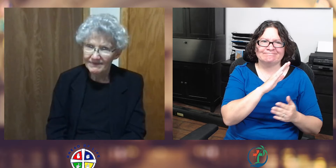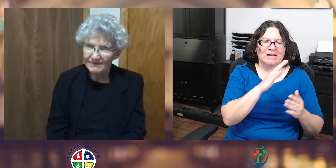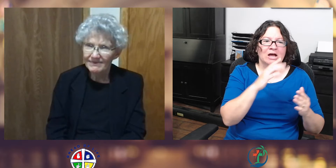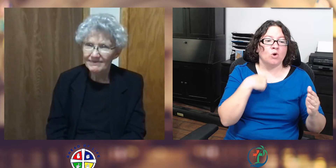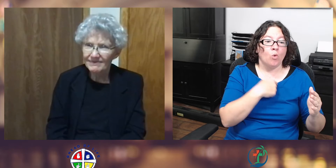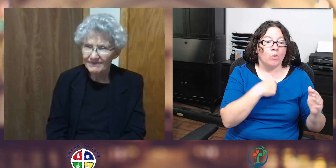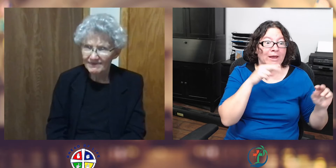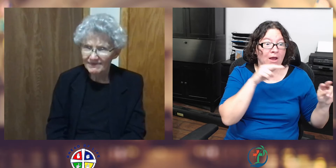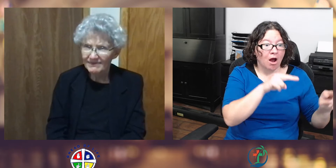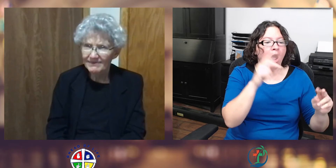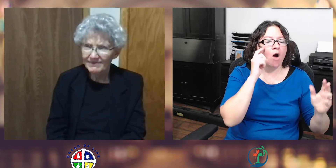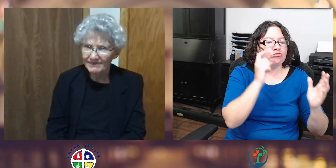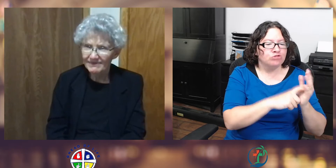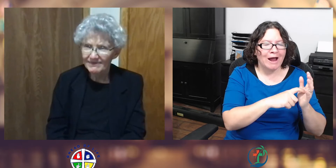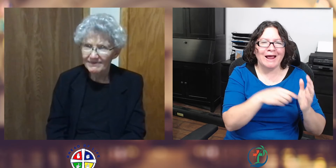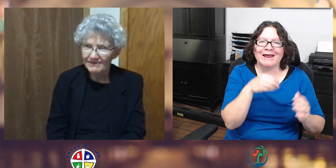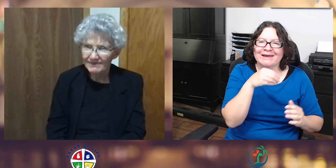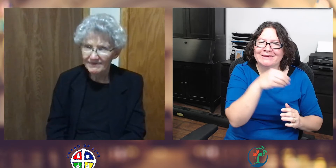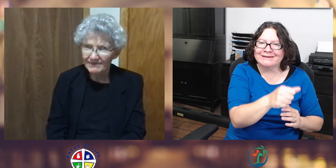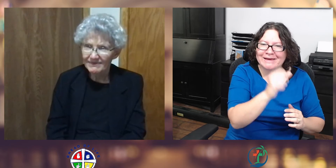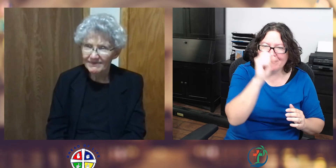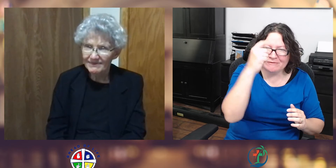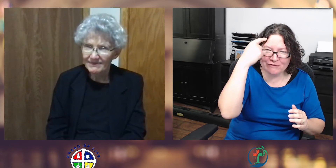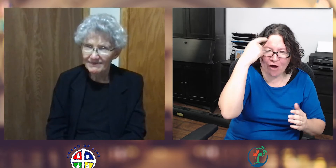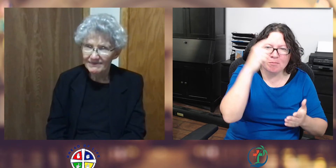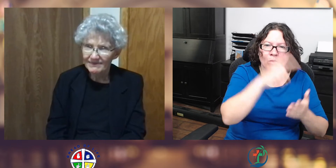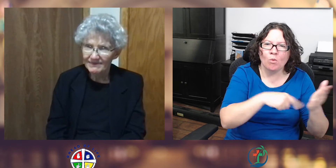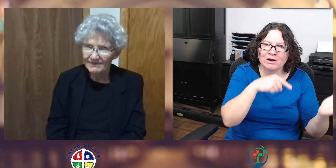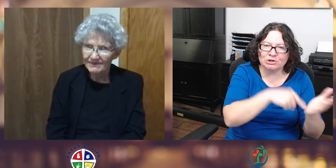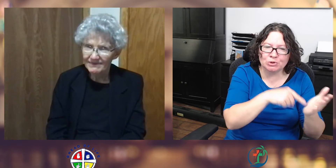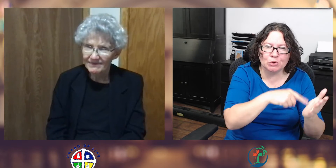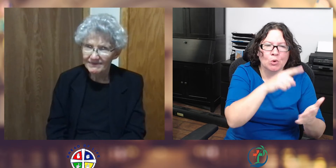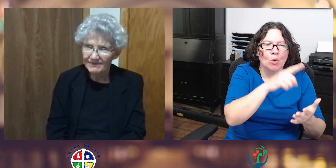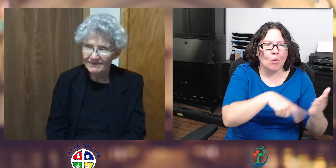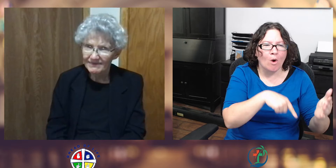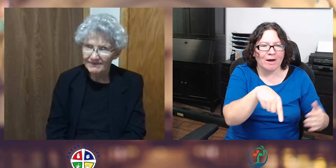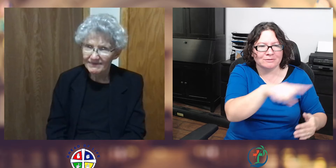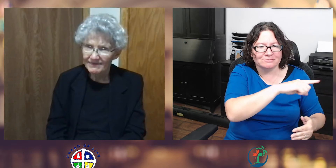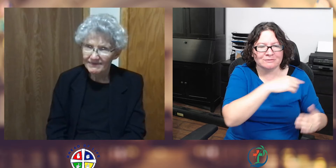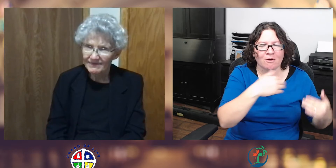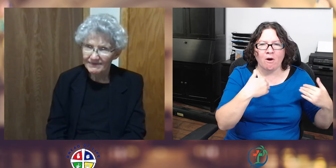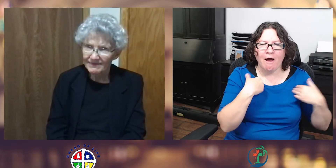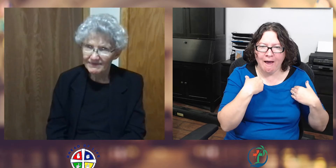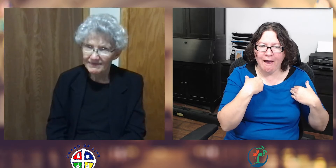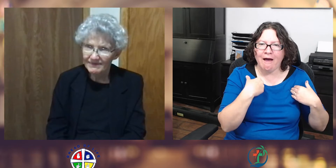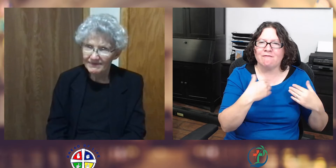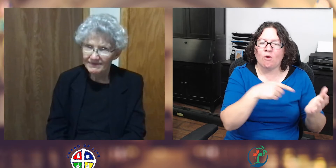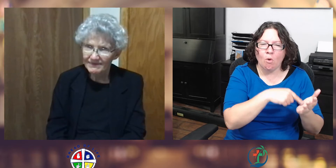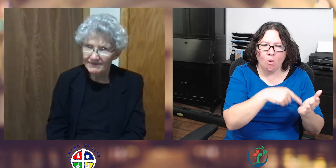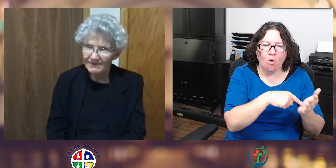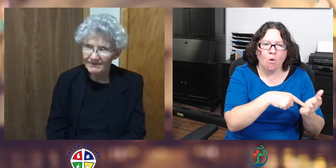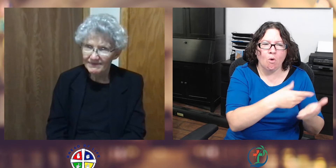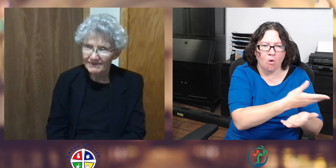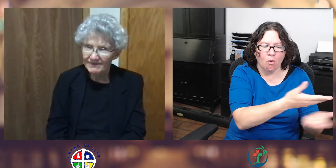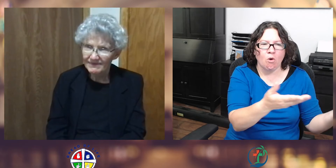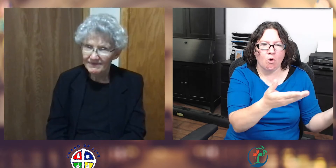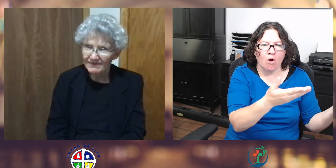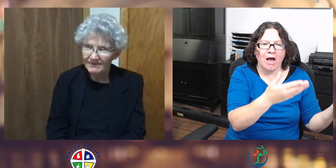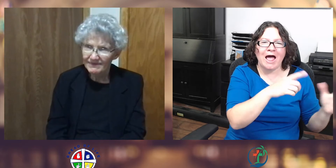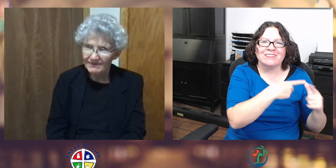course. Only if there's time. Listen, if we don't make time for friends, we won't have any.